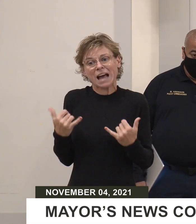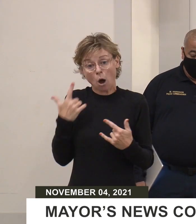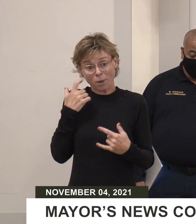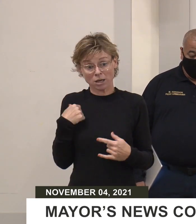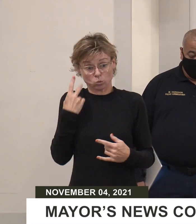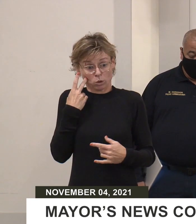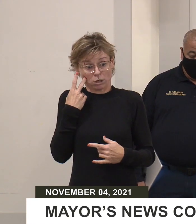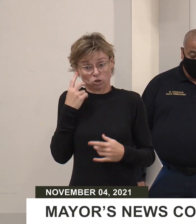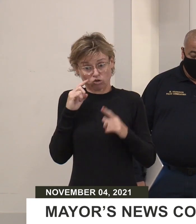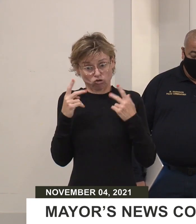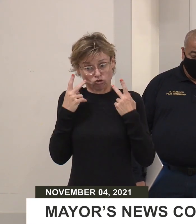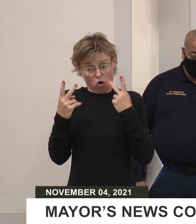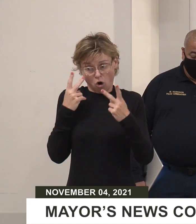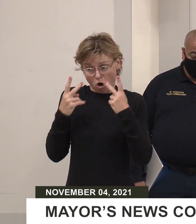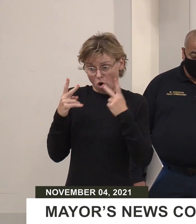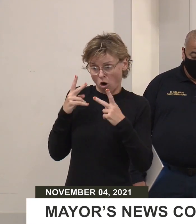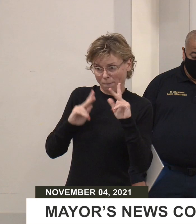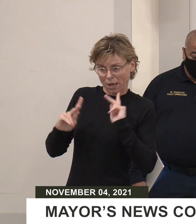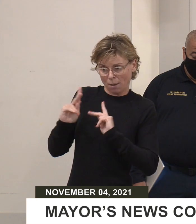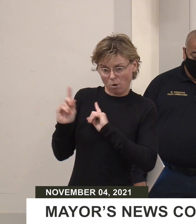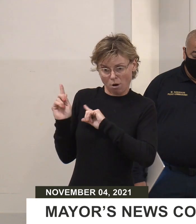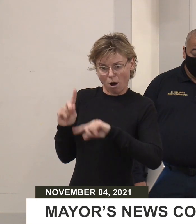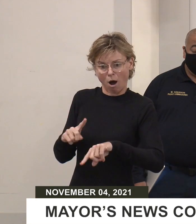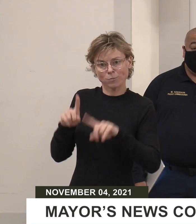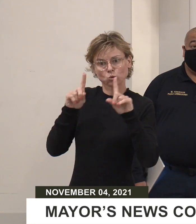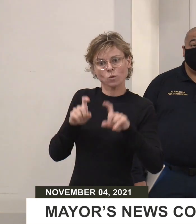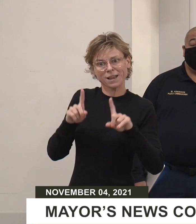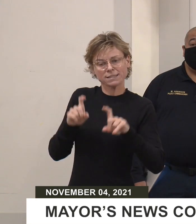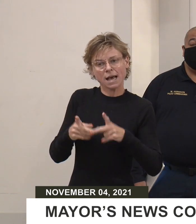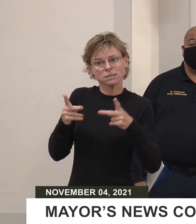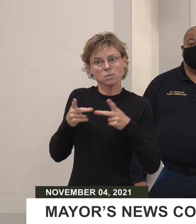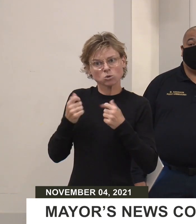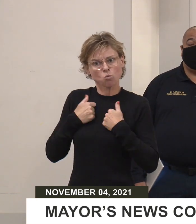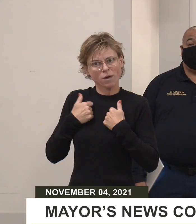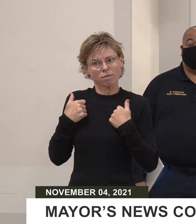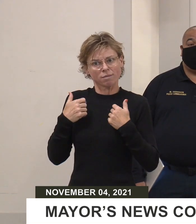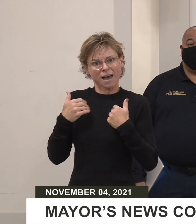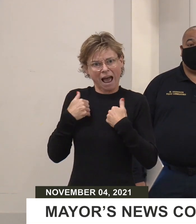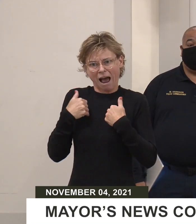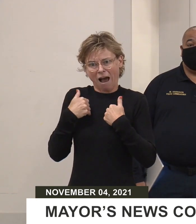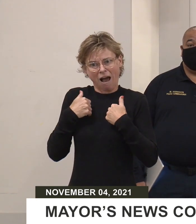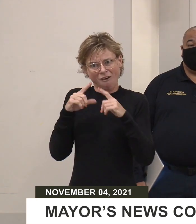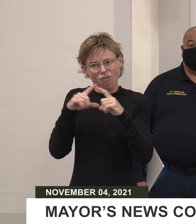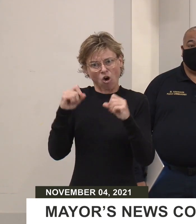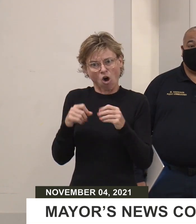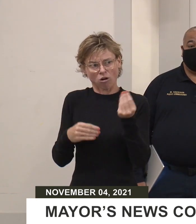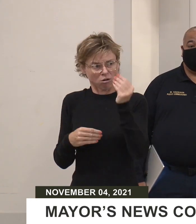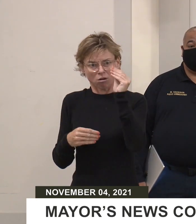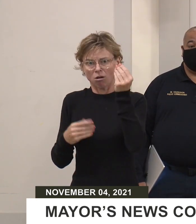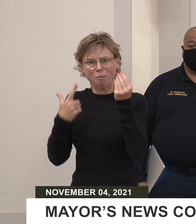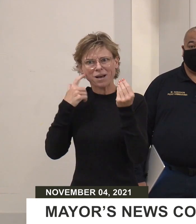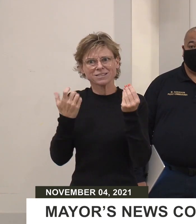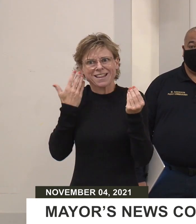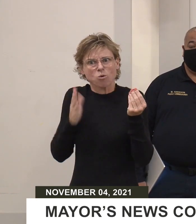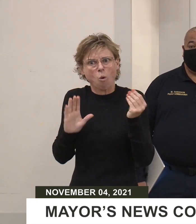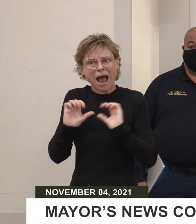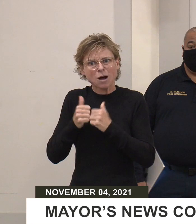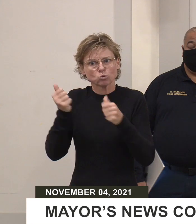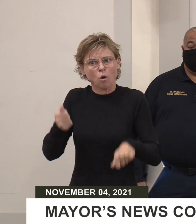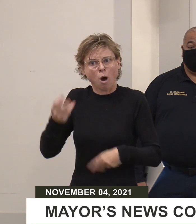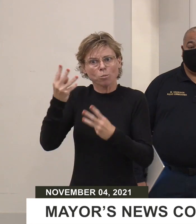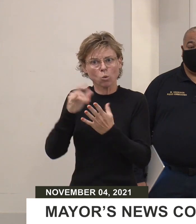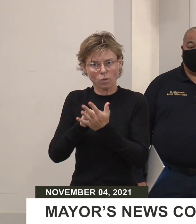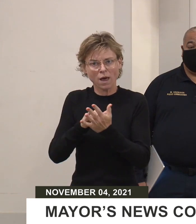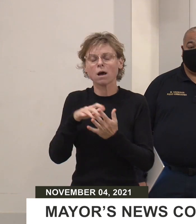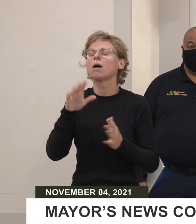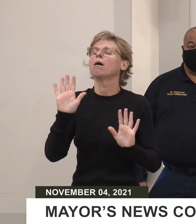folks come to the testing site with their Vax card because they didn't have the ability to or understand how to upload that, right? So now